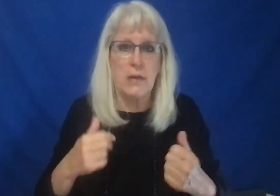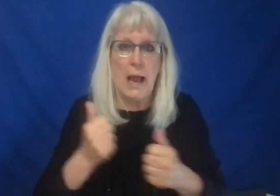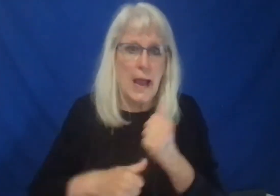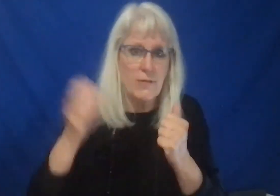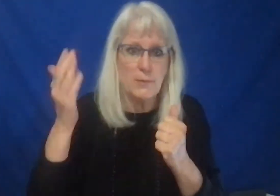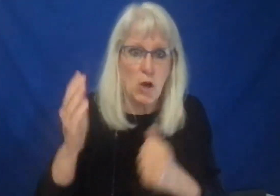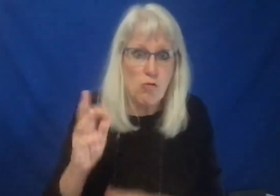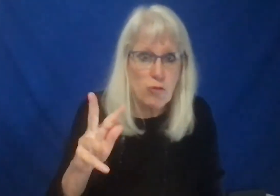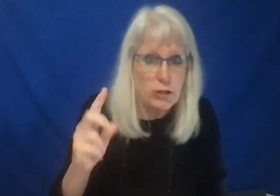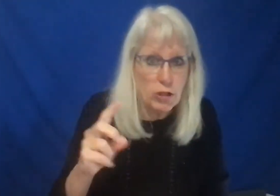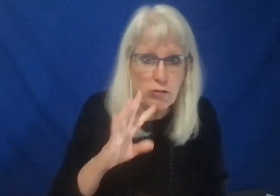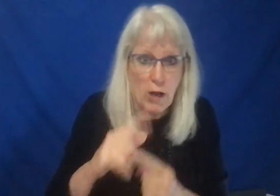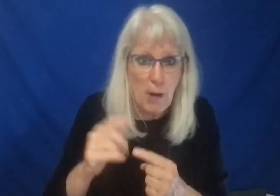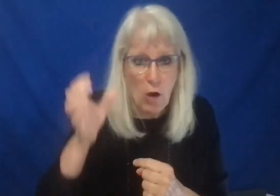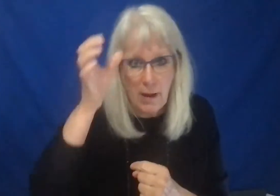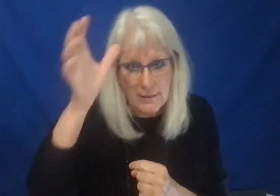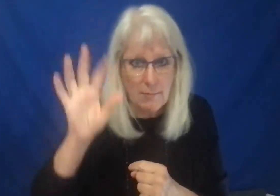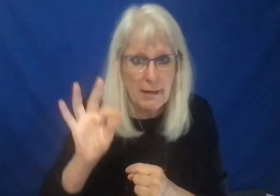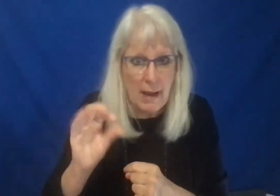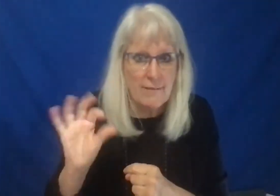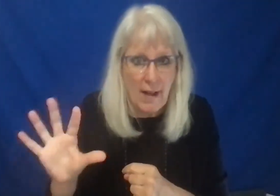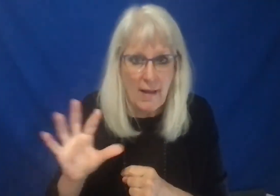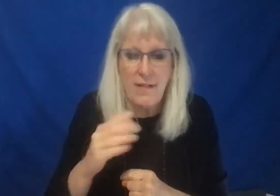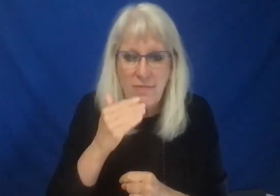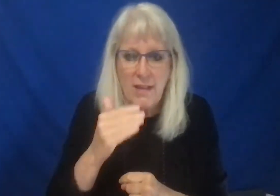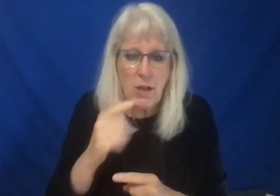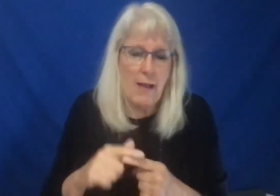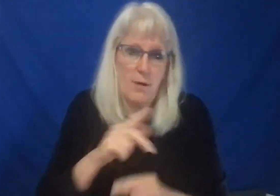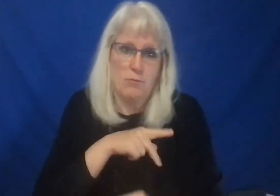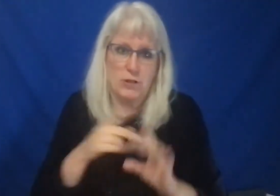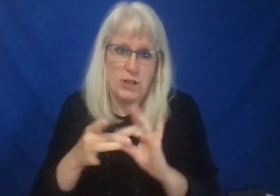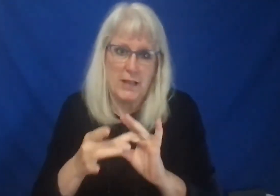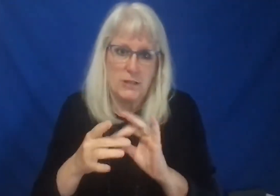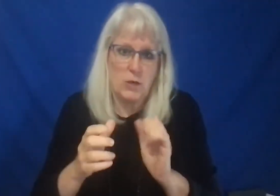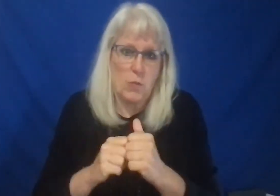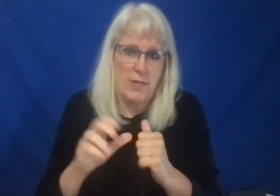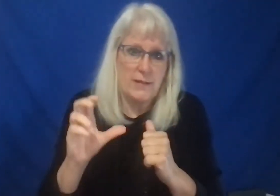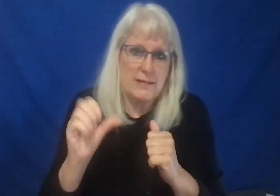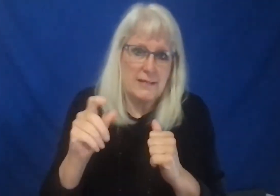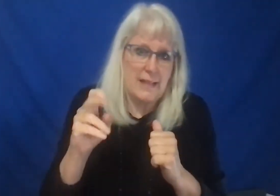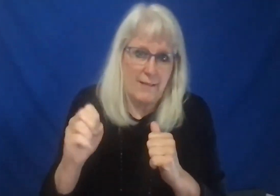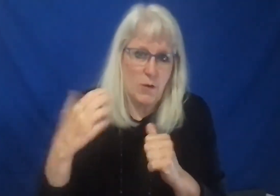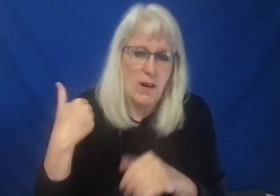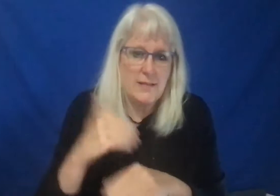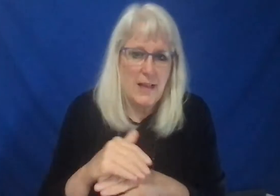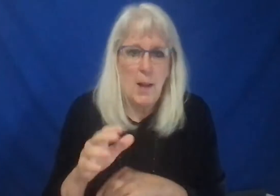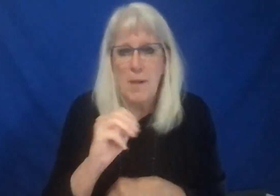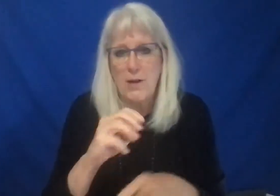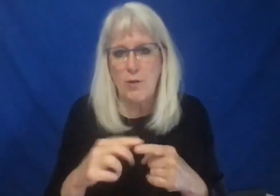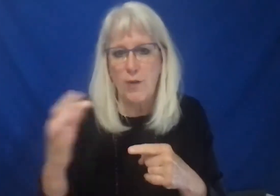speaking about concepts 9 and 5. You know, and I have a personal connection with Steve, who spoke last night. He attended the Monday through Friday nooner in Franklin, Tennessee, where